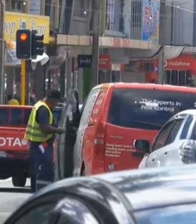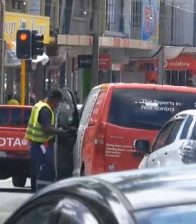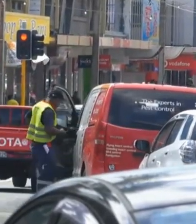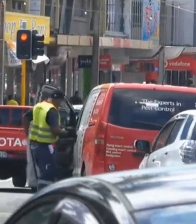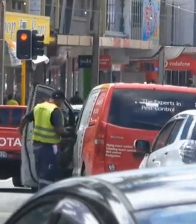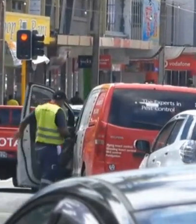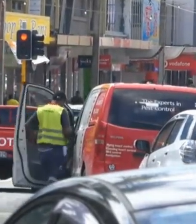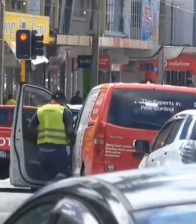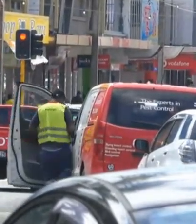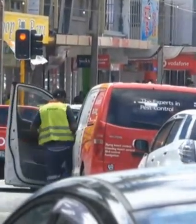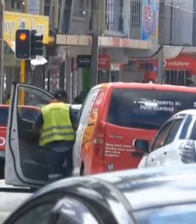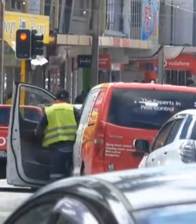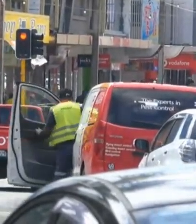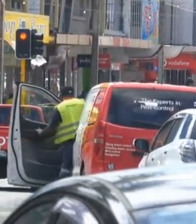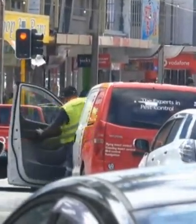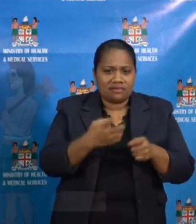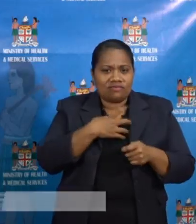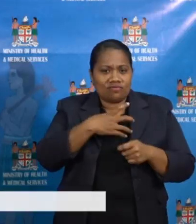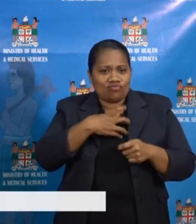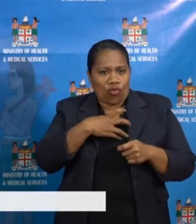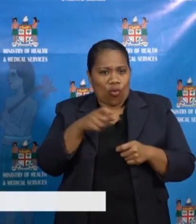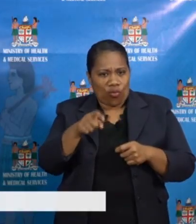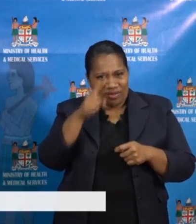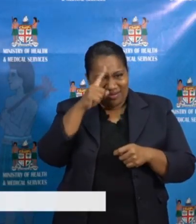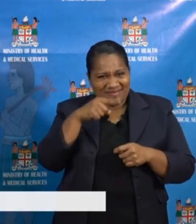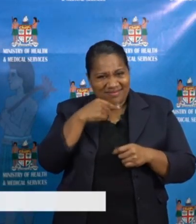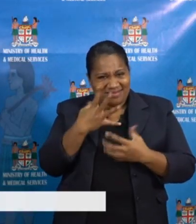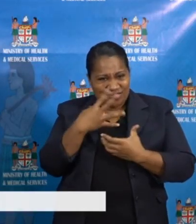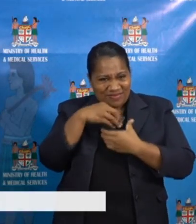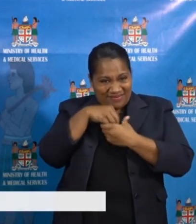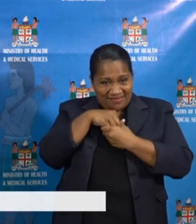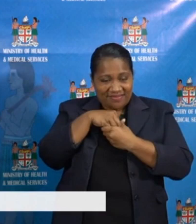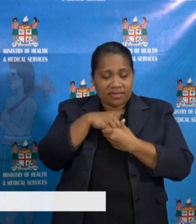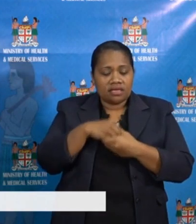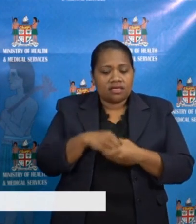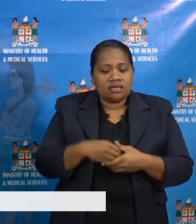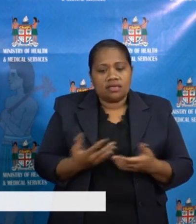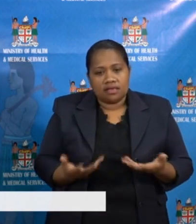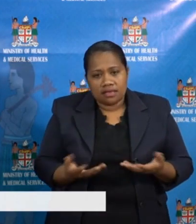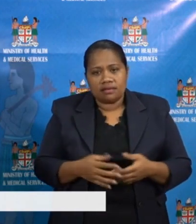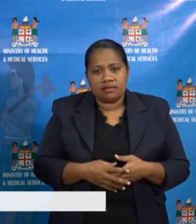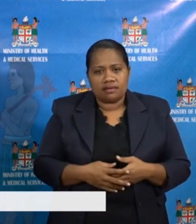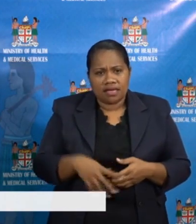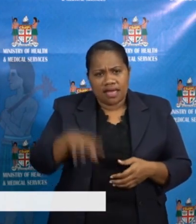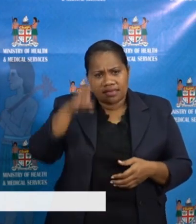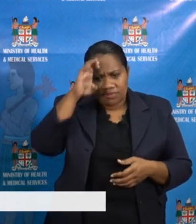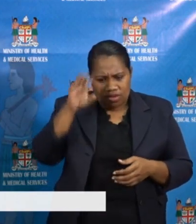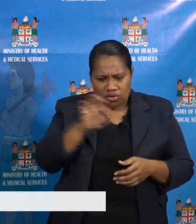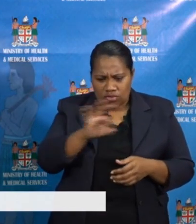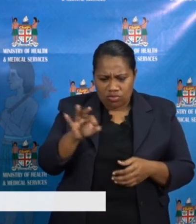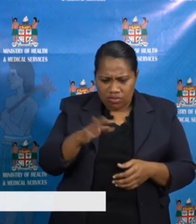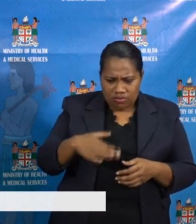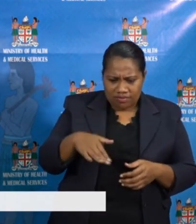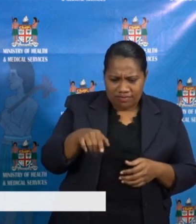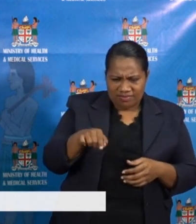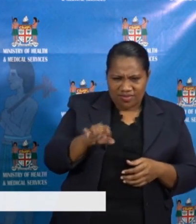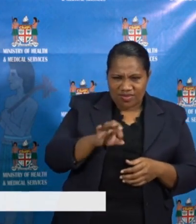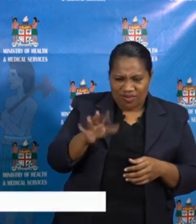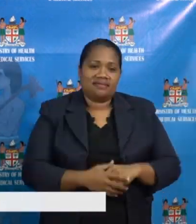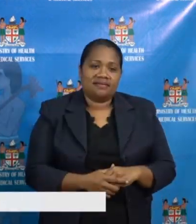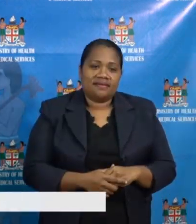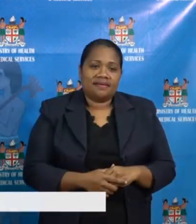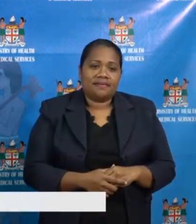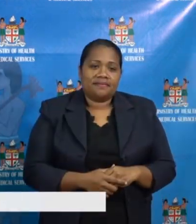high. I expect that a lot more of those people that were in the funeral will turn out positive. That's an expectation that we all